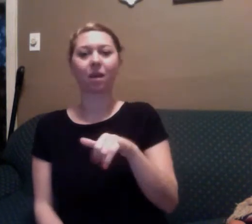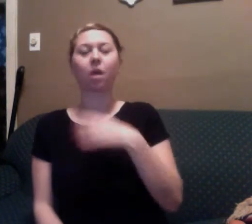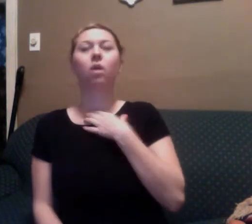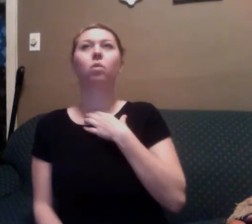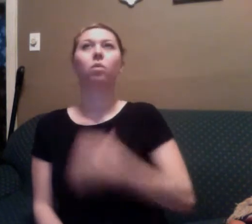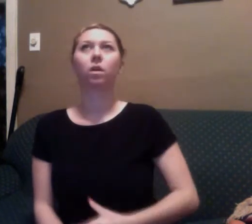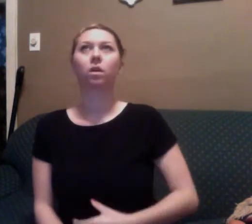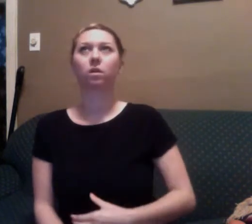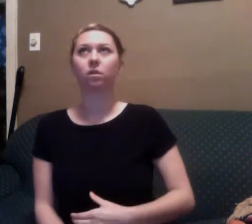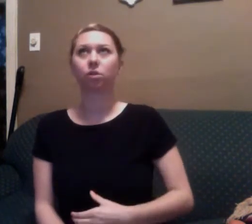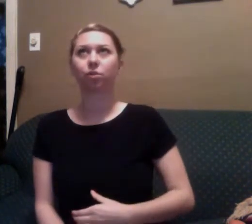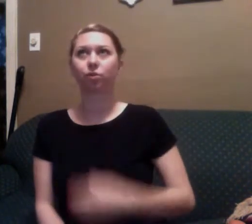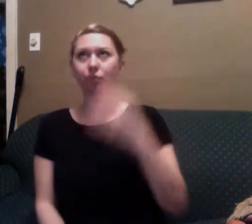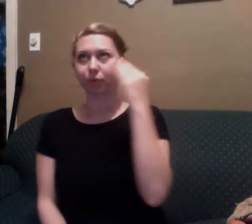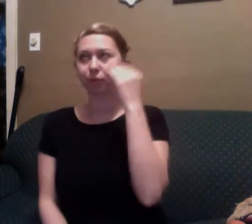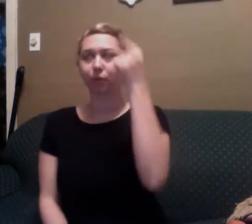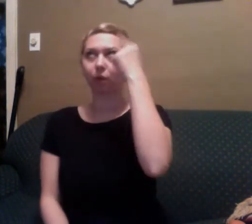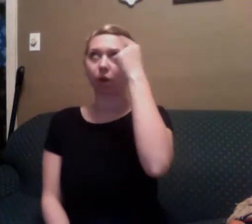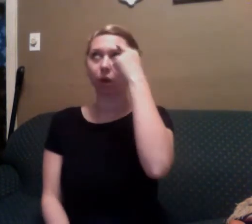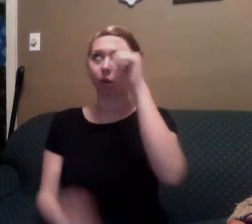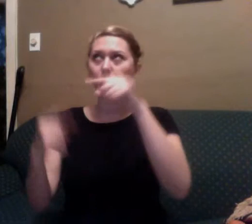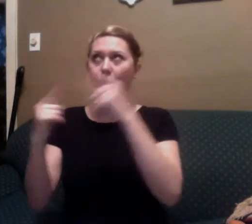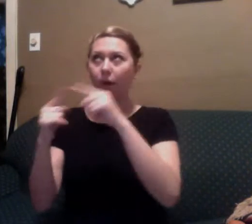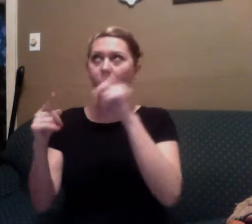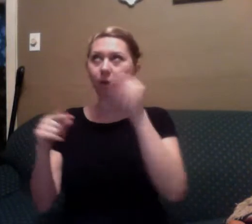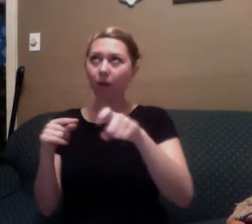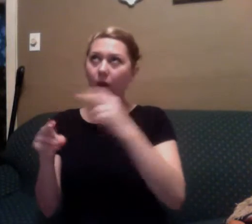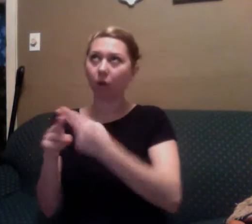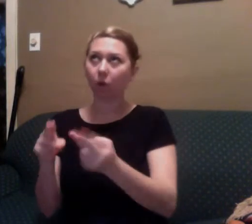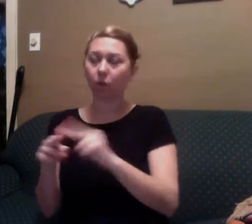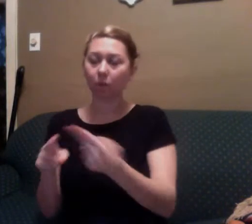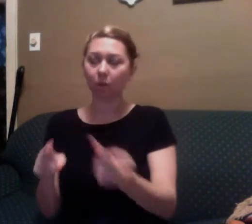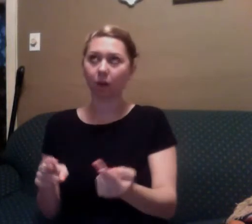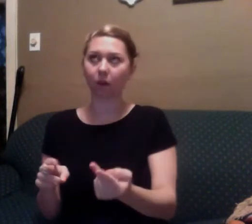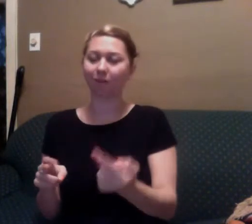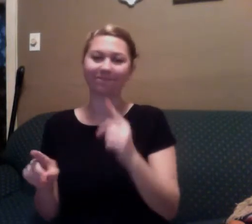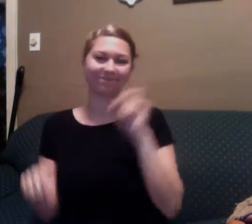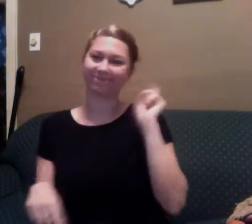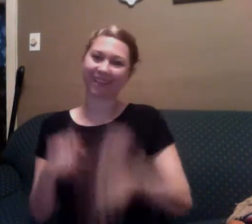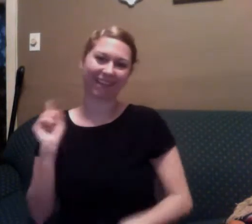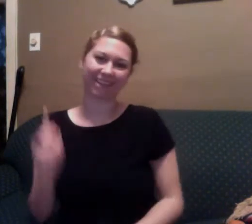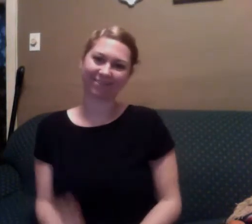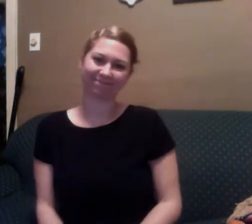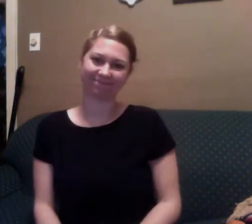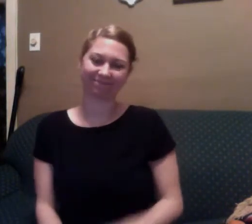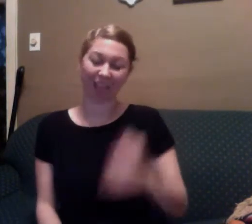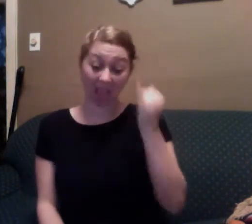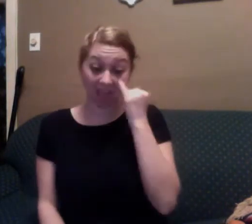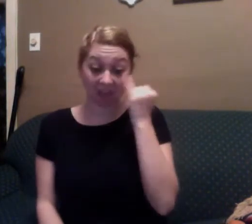you need to lose weight or not, but it can't. If you do lose a lot of weight, you become